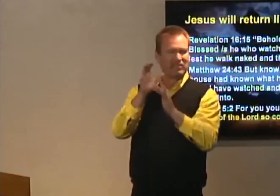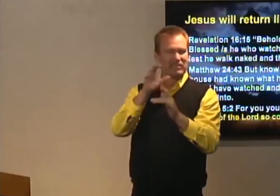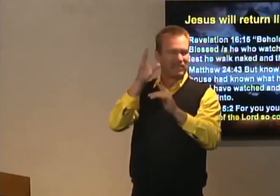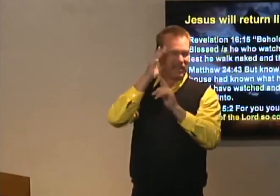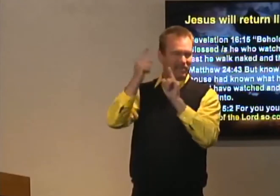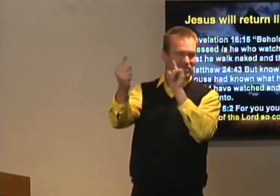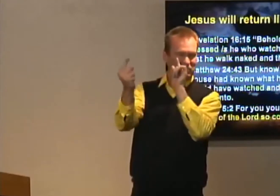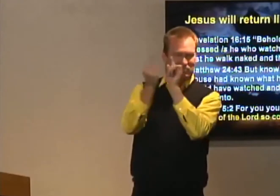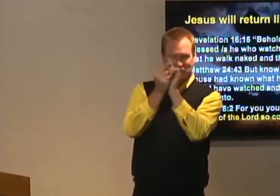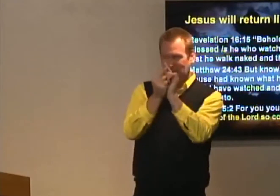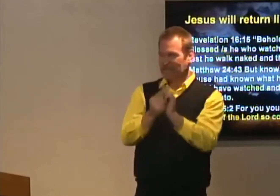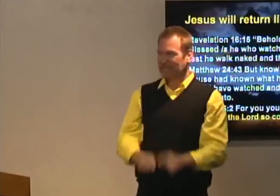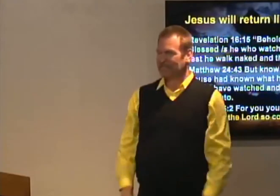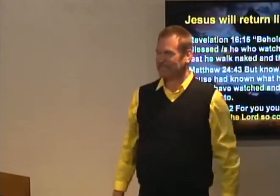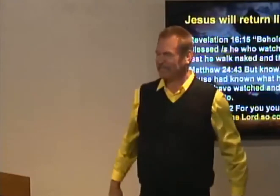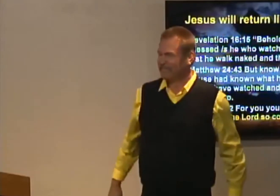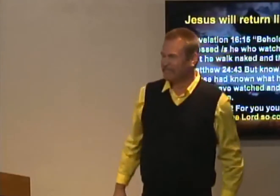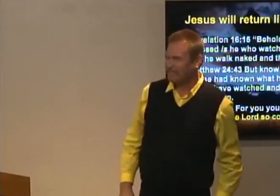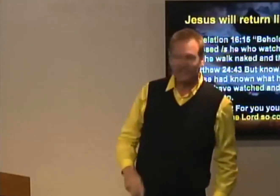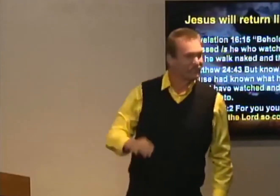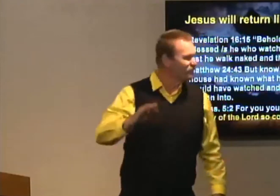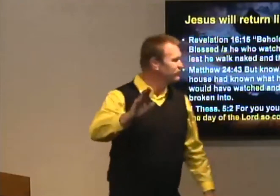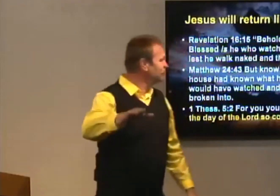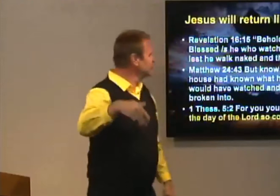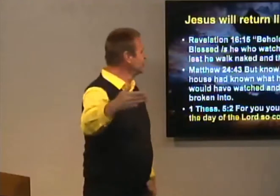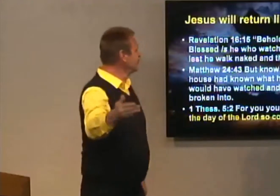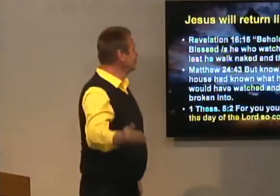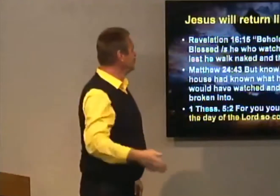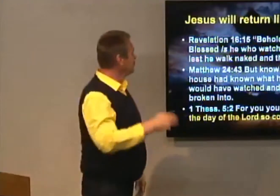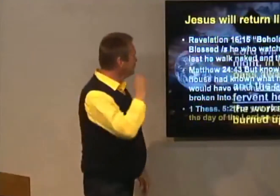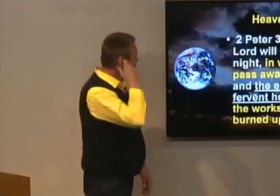I mean, we know that one day we will face Christ. We know that we will.